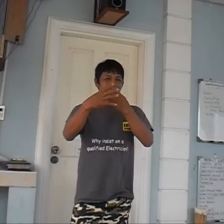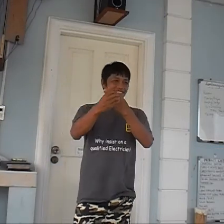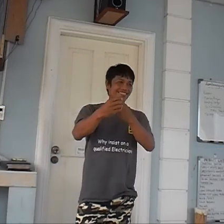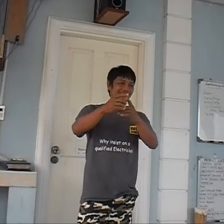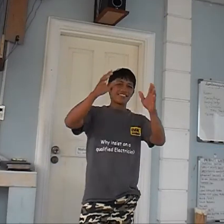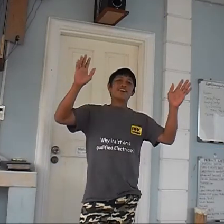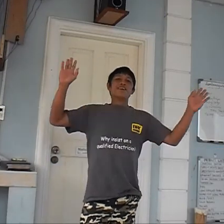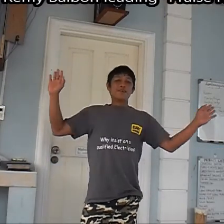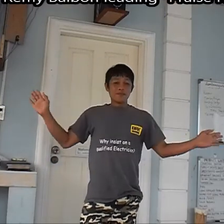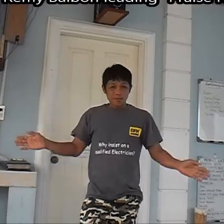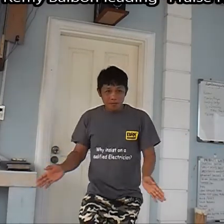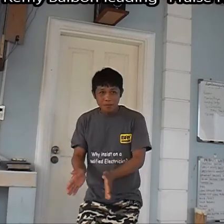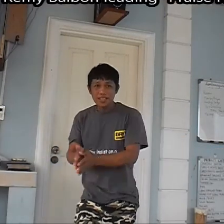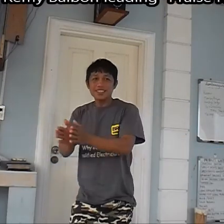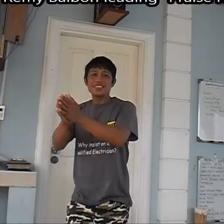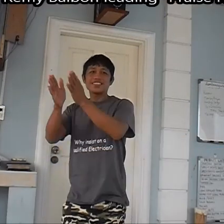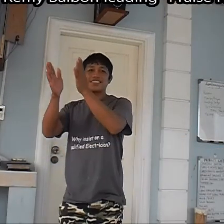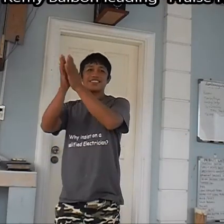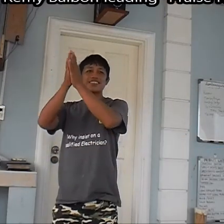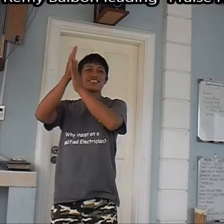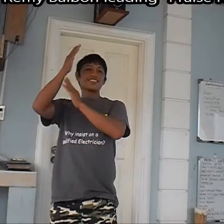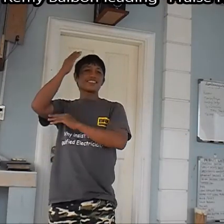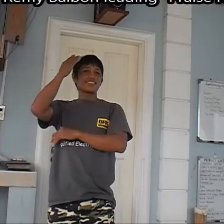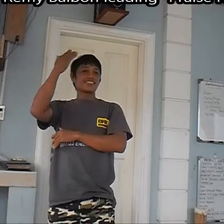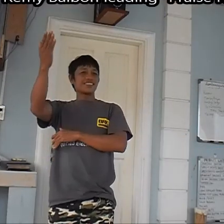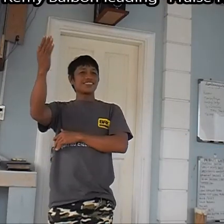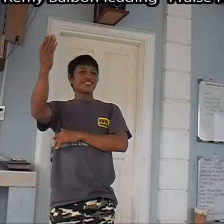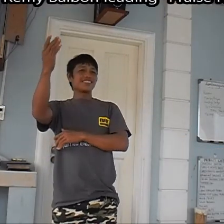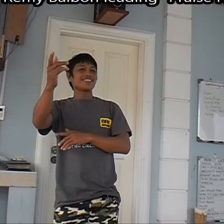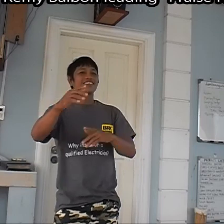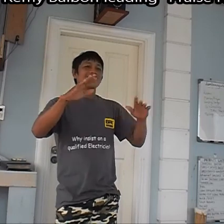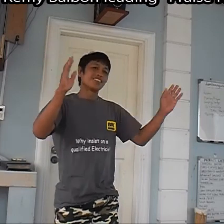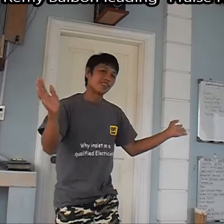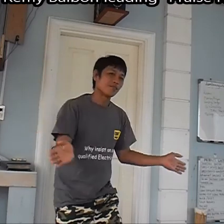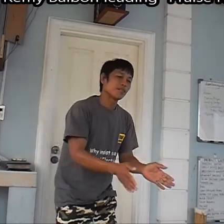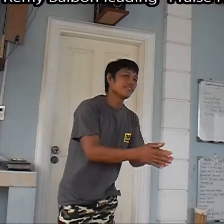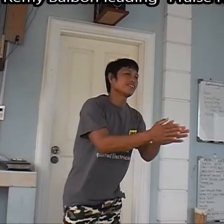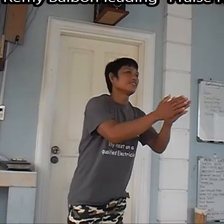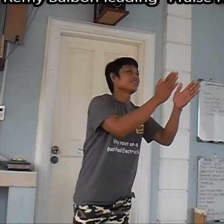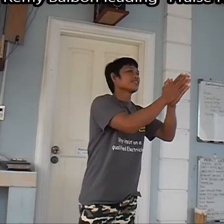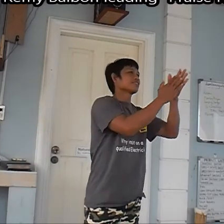Turn,